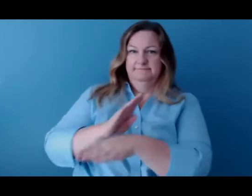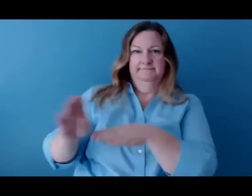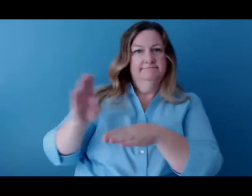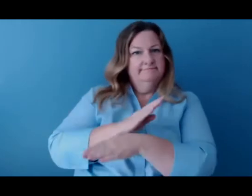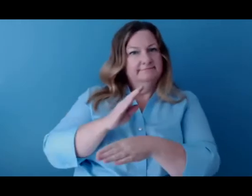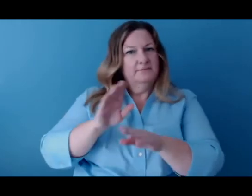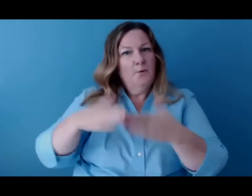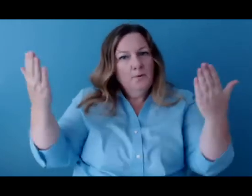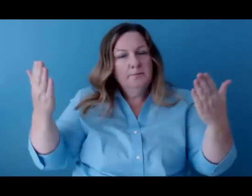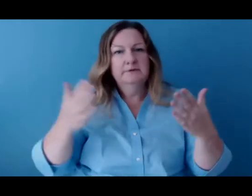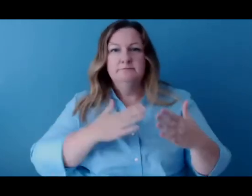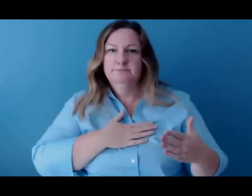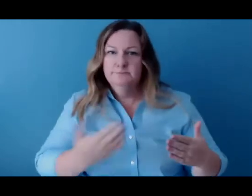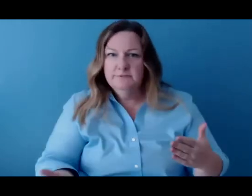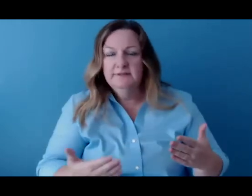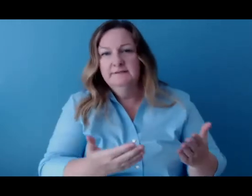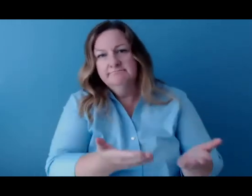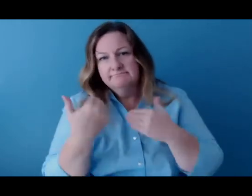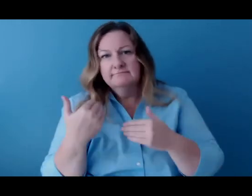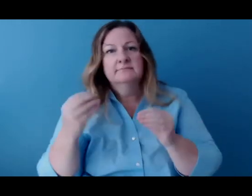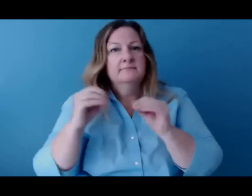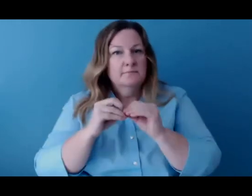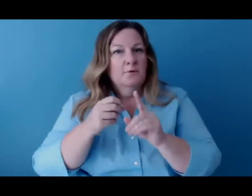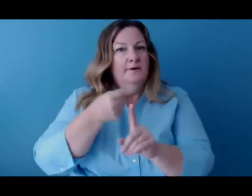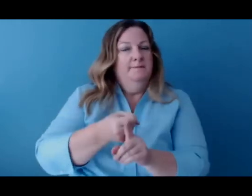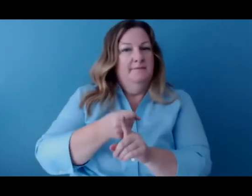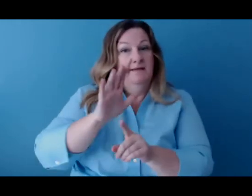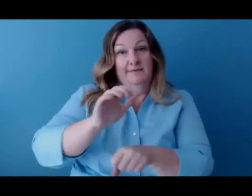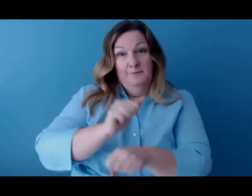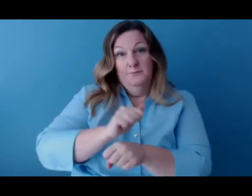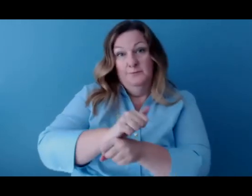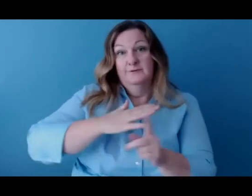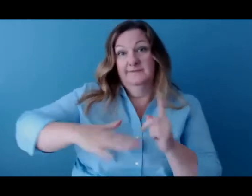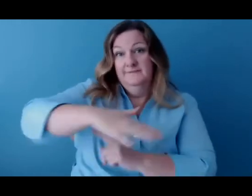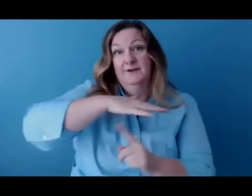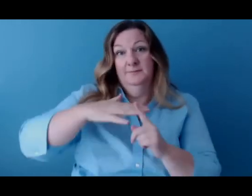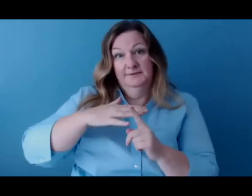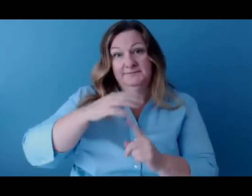of more impact in the work environment.